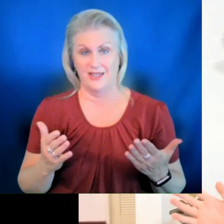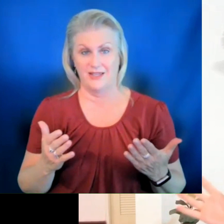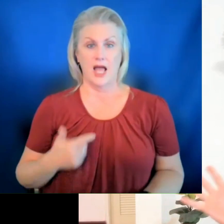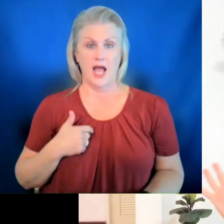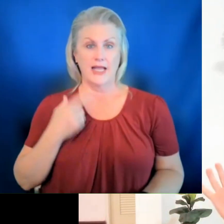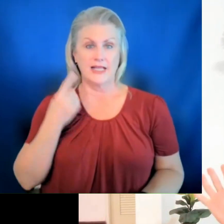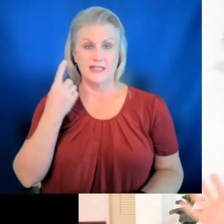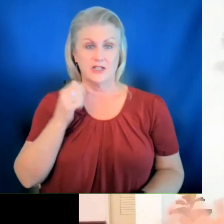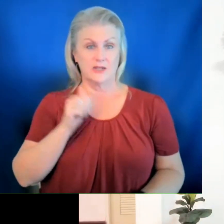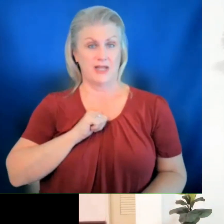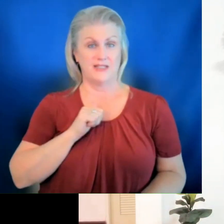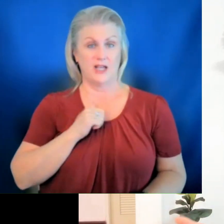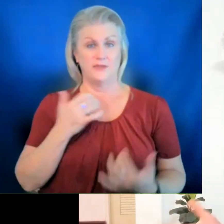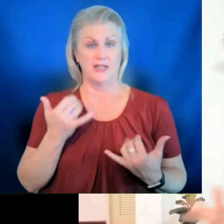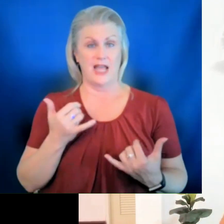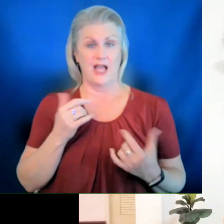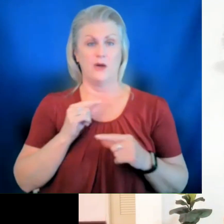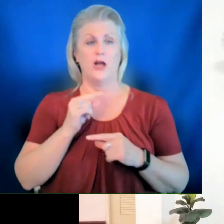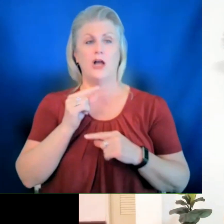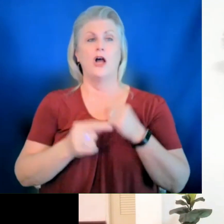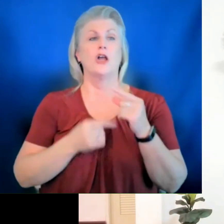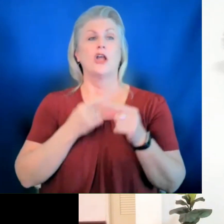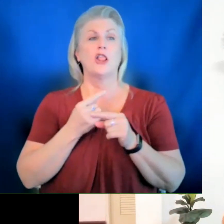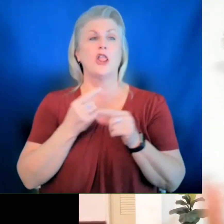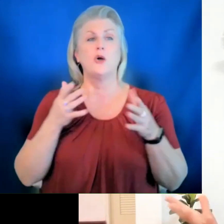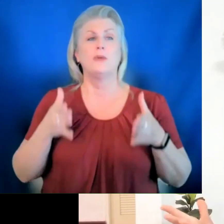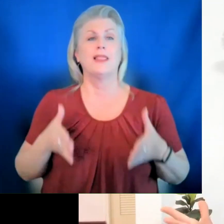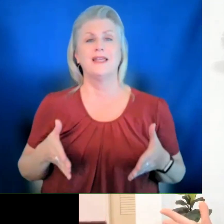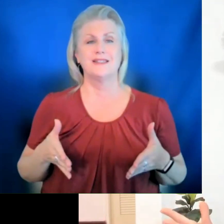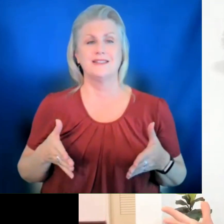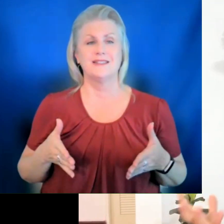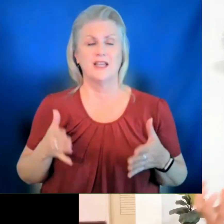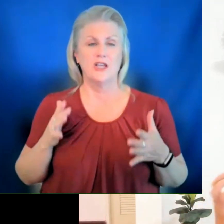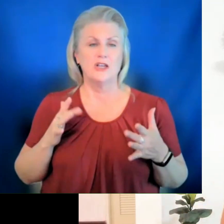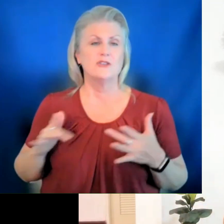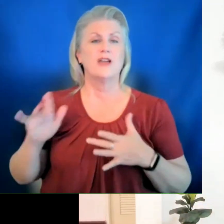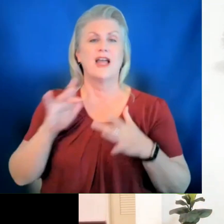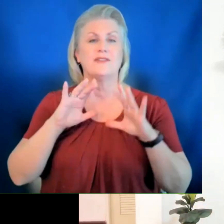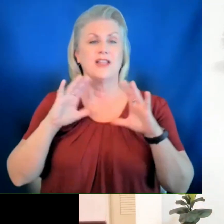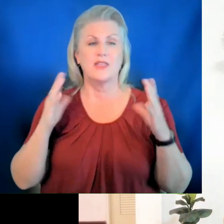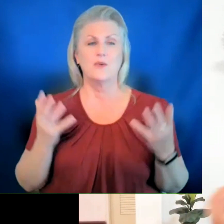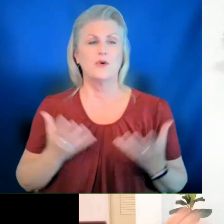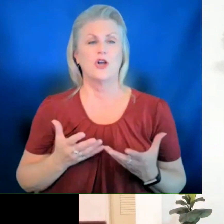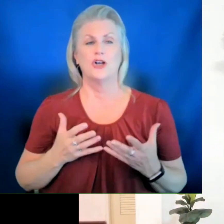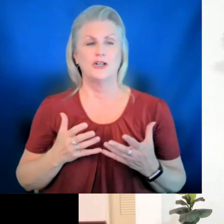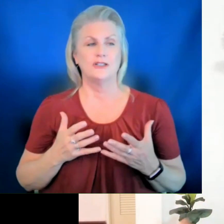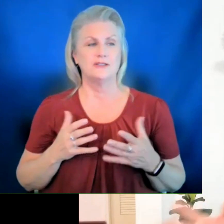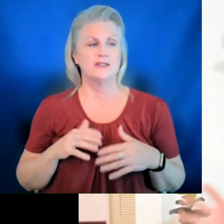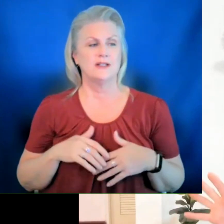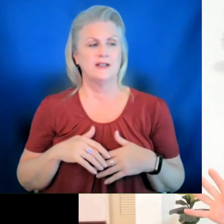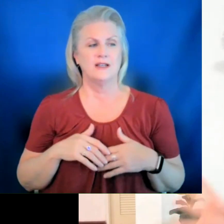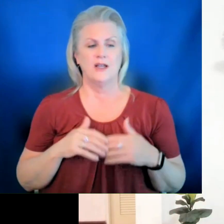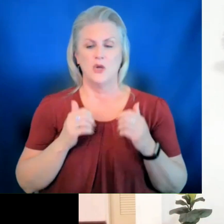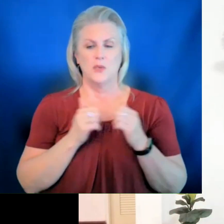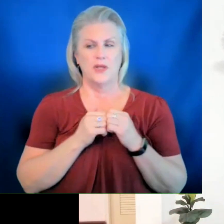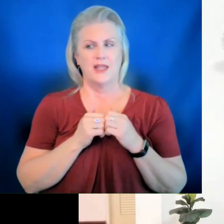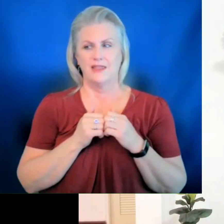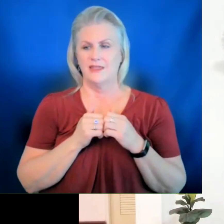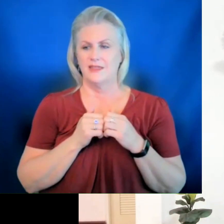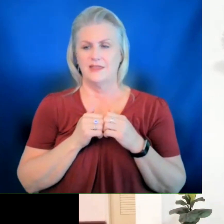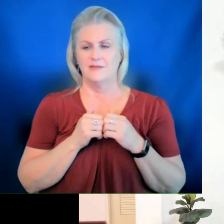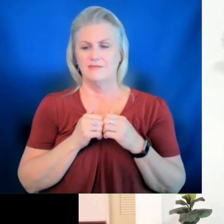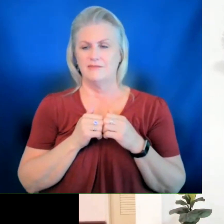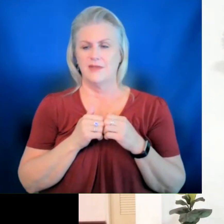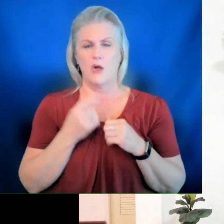most magical things. I consider myself now that I'm a globalist,